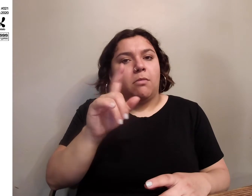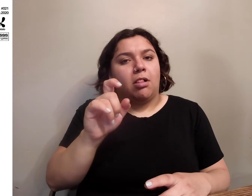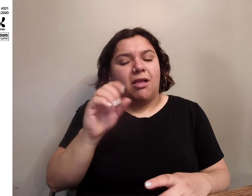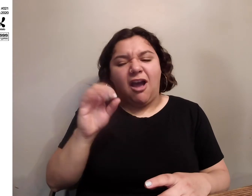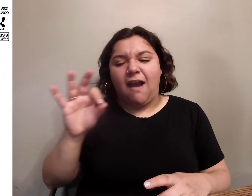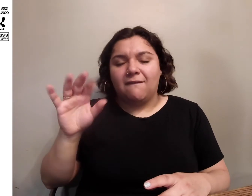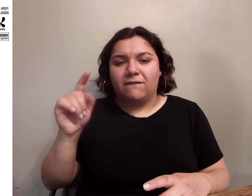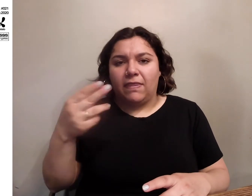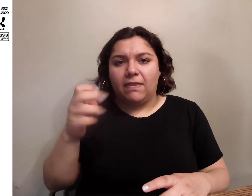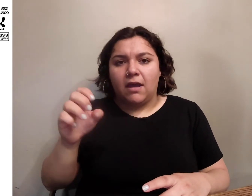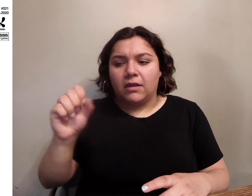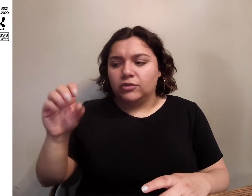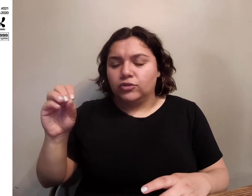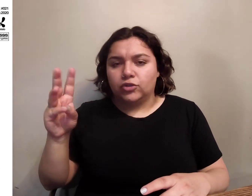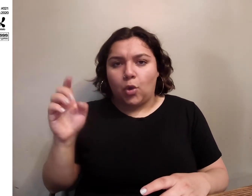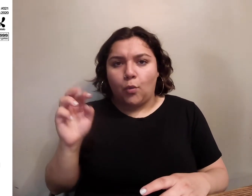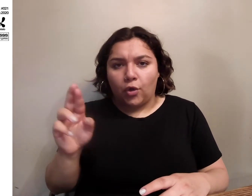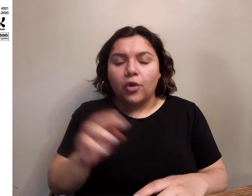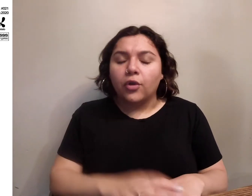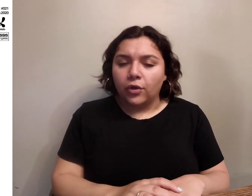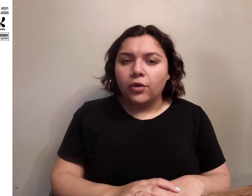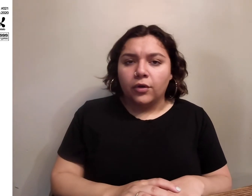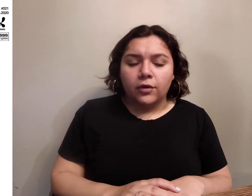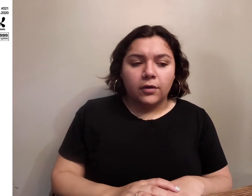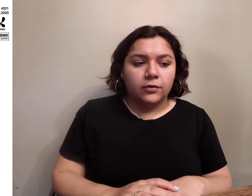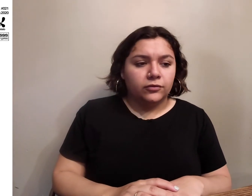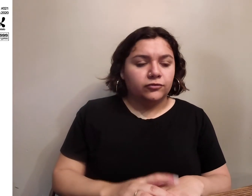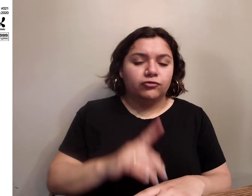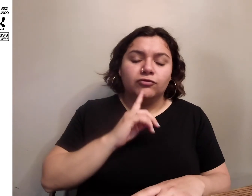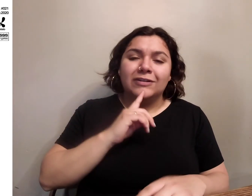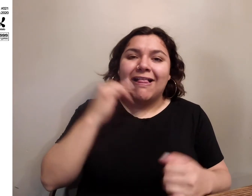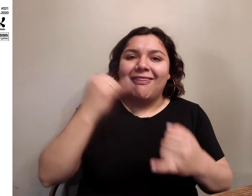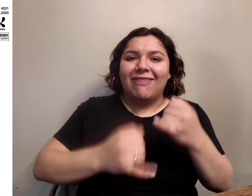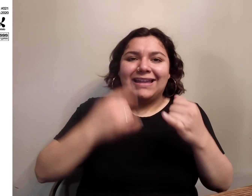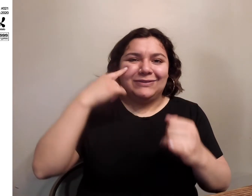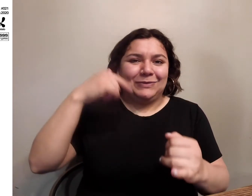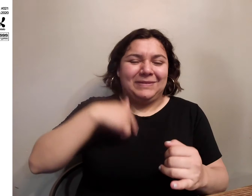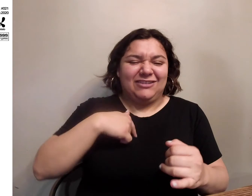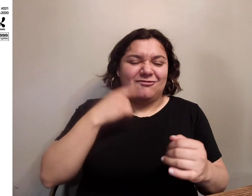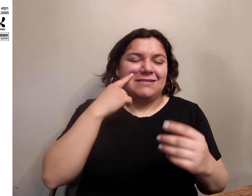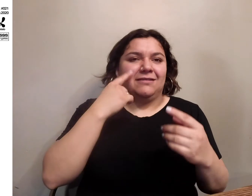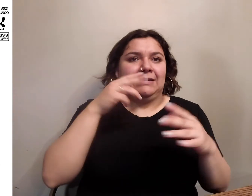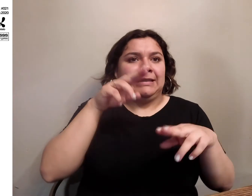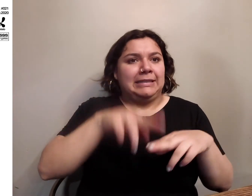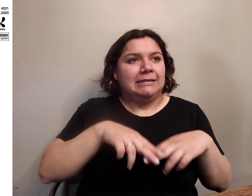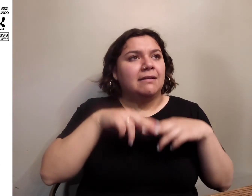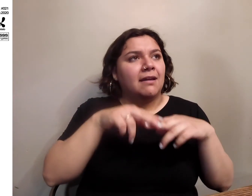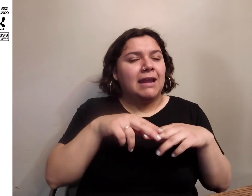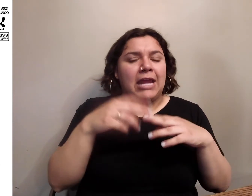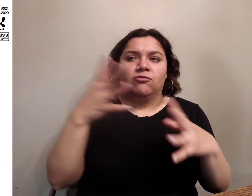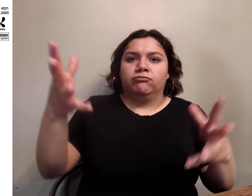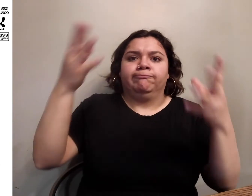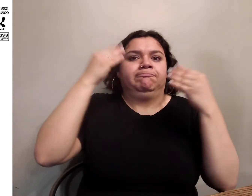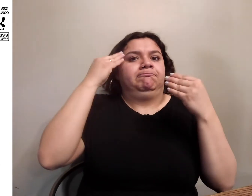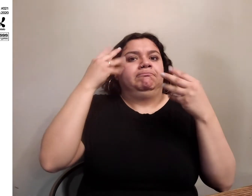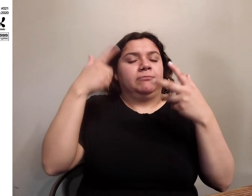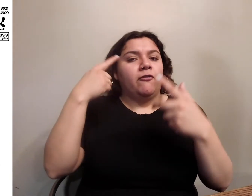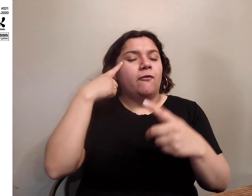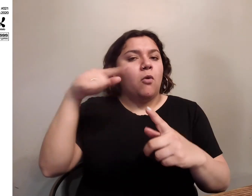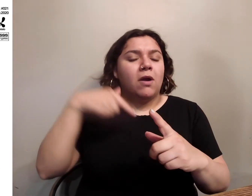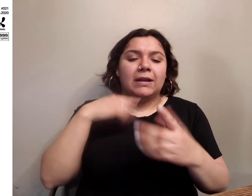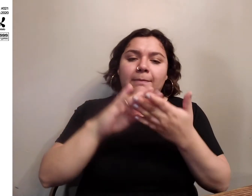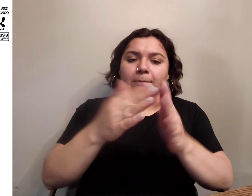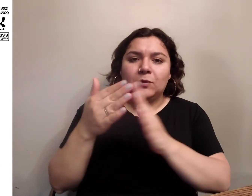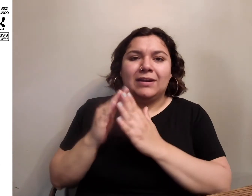dystopian LA, was the last thing for me to sit and take in a community